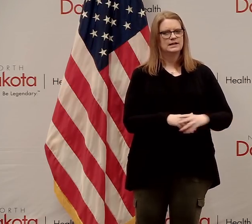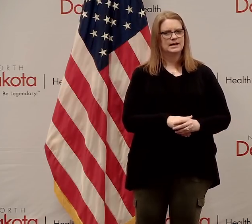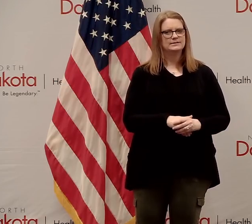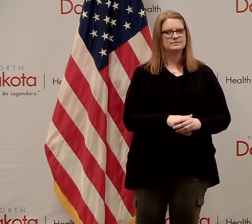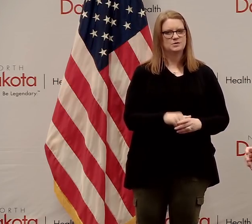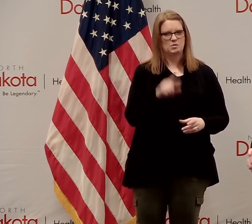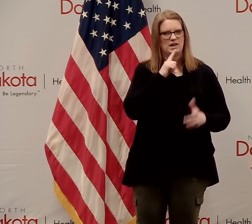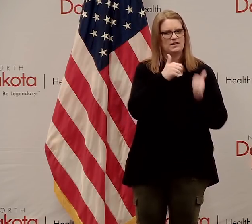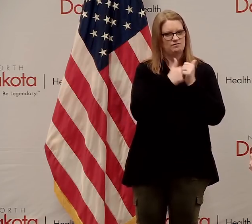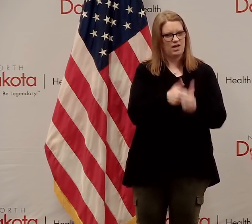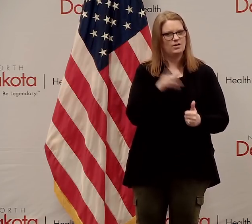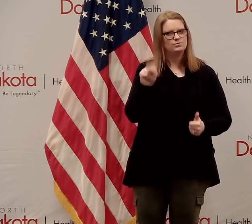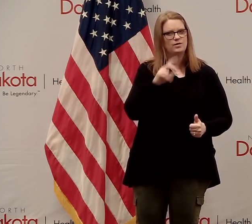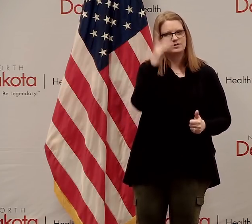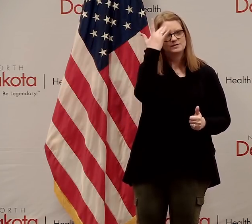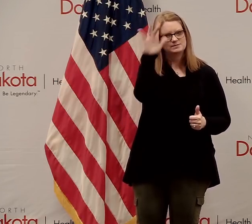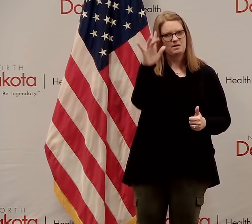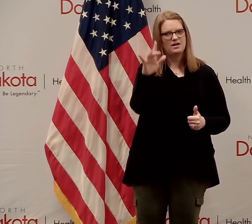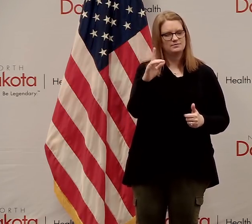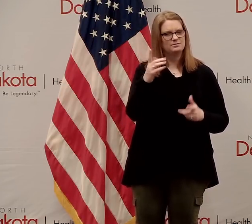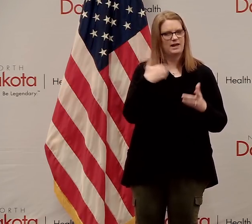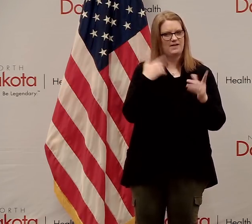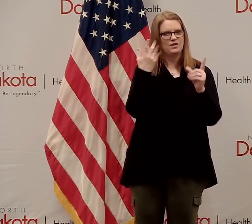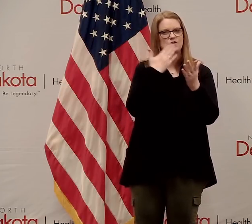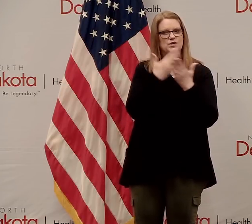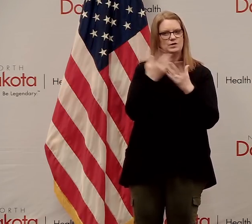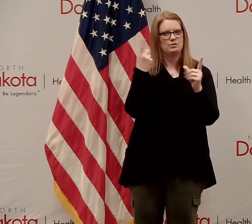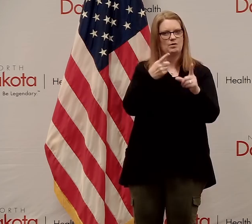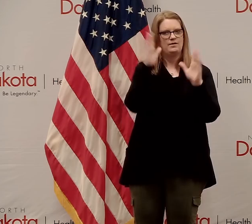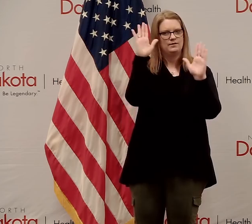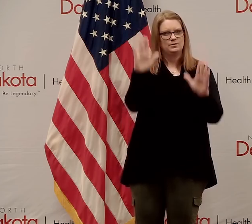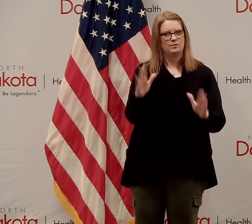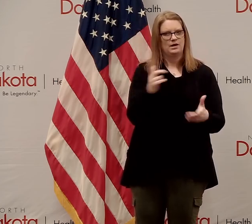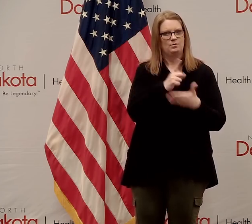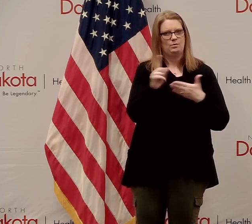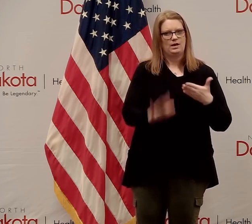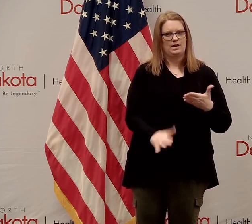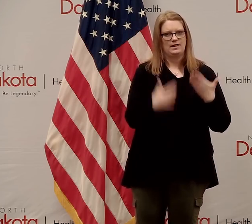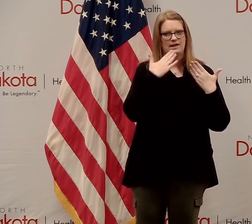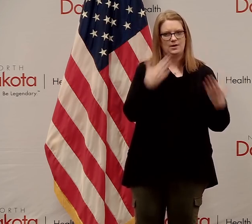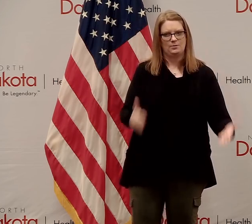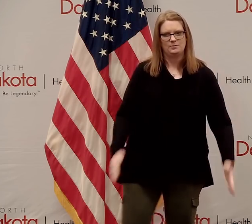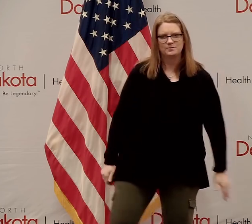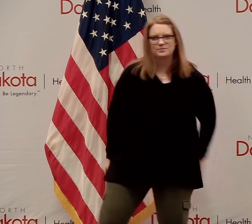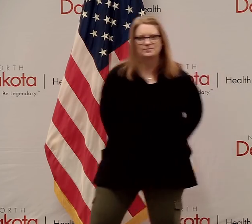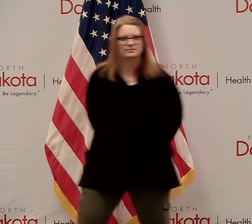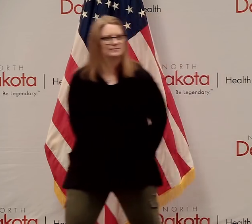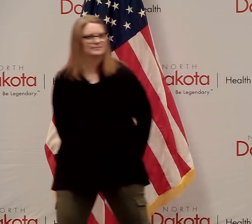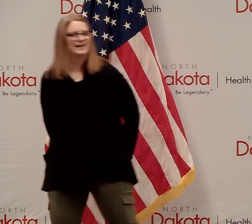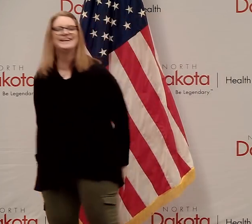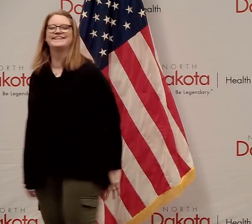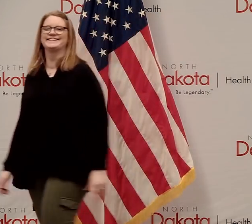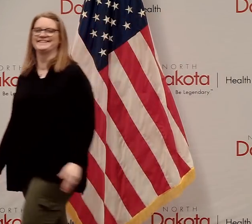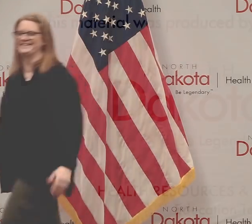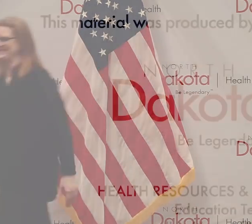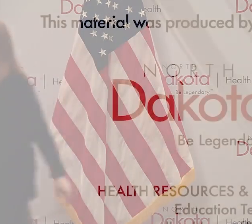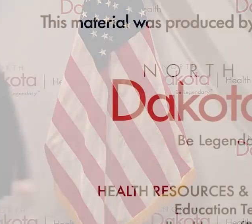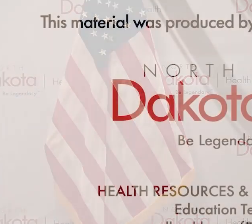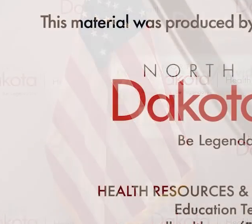being North Dakota smart, and we're on the right track. So thank you very much. Have a great weekend. And thank you, Lindsay.